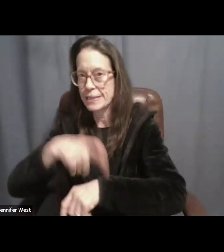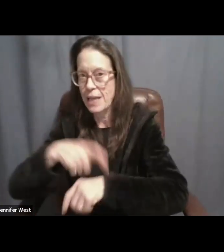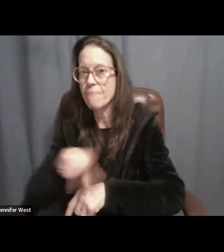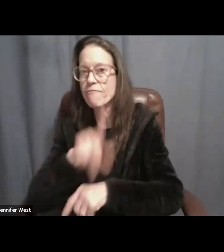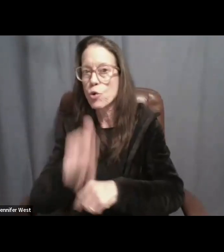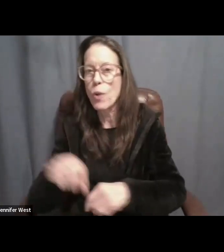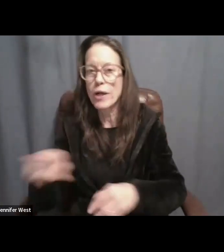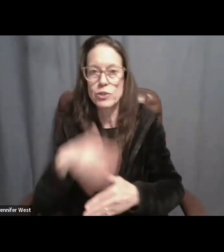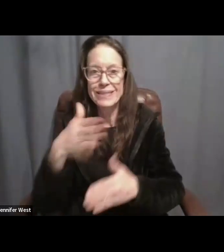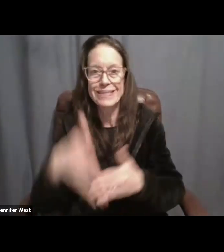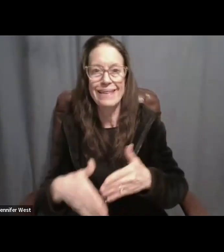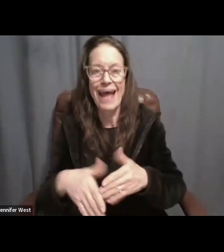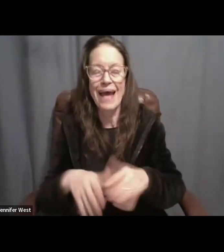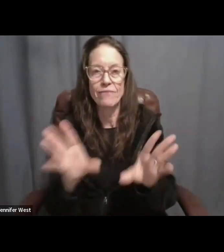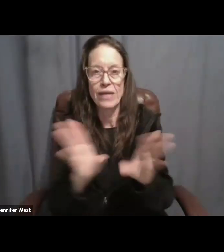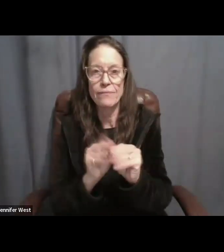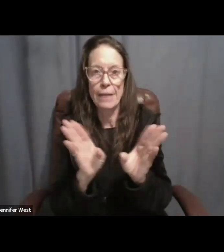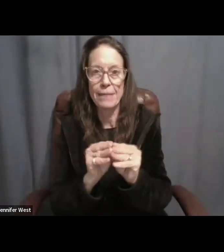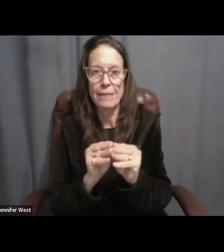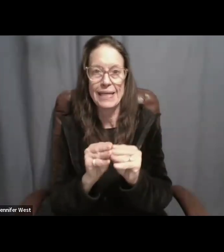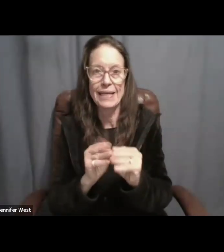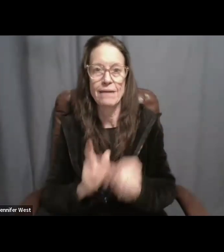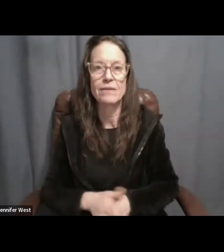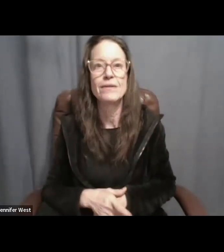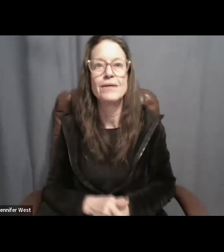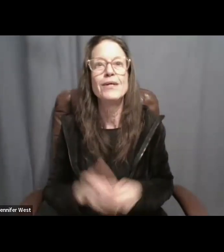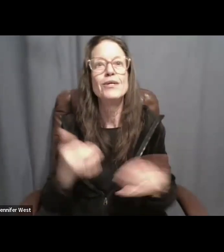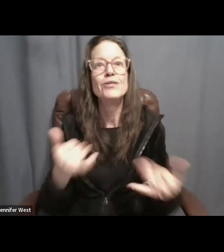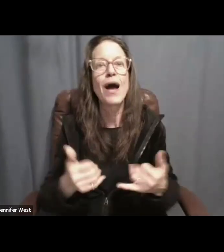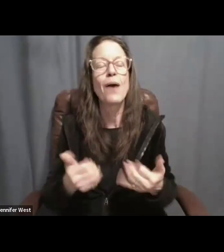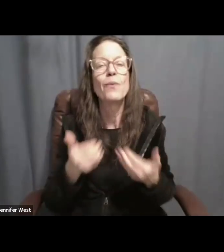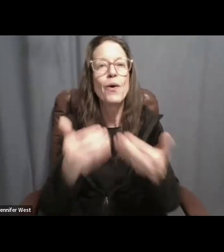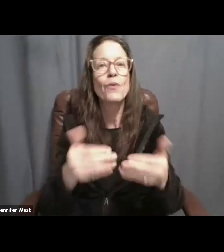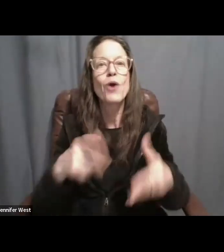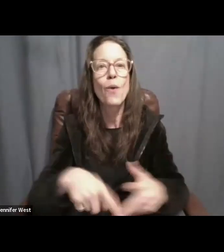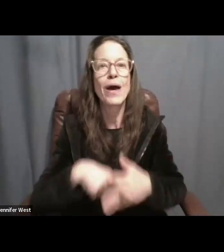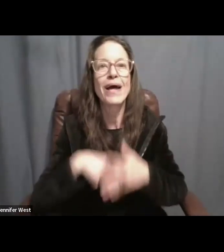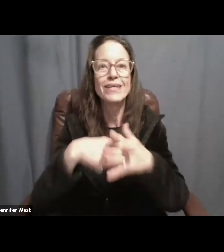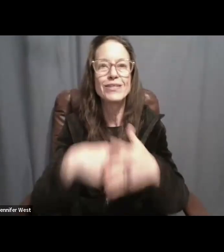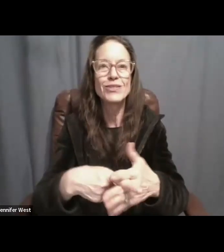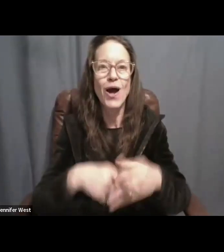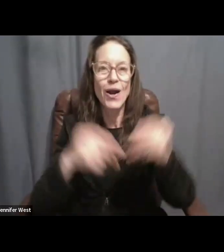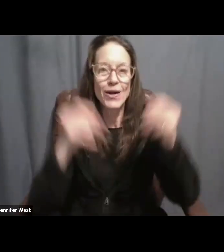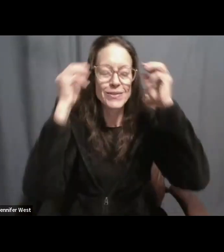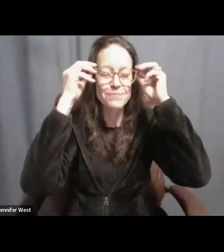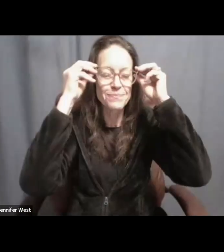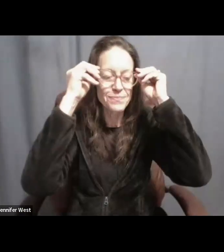so let's get started.